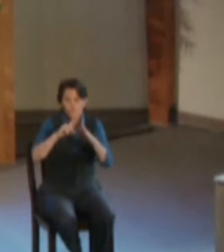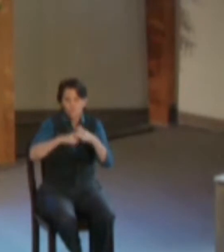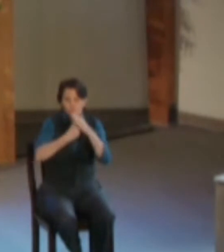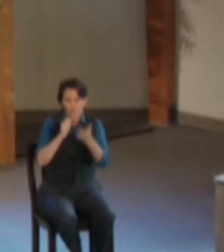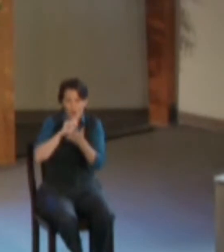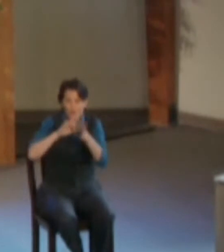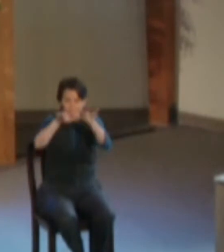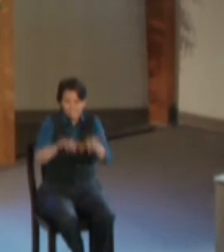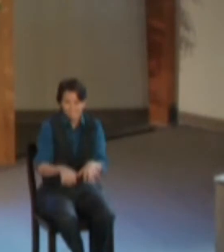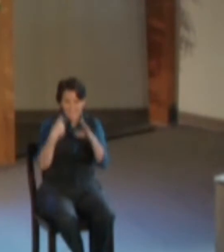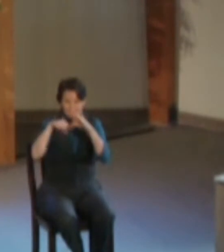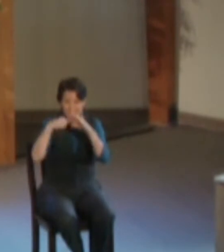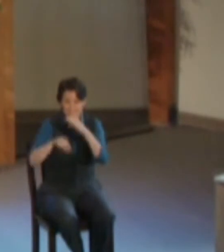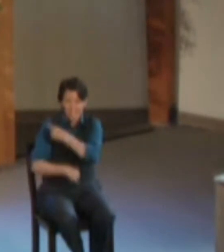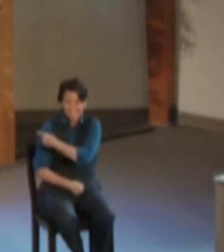Just hear that.